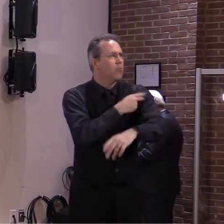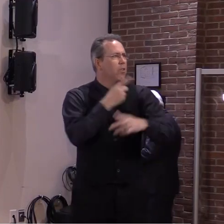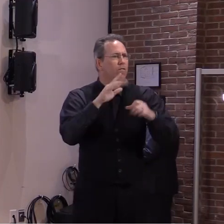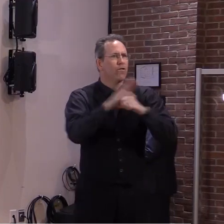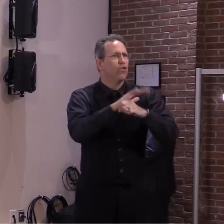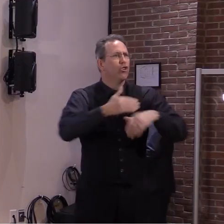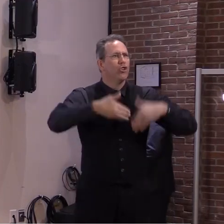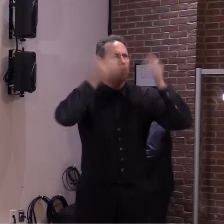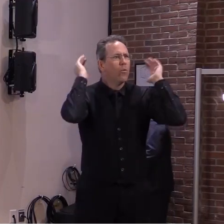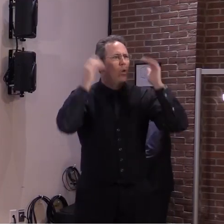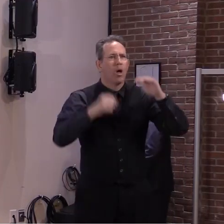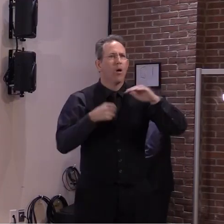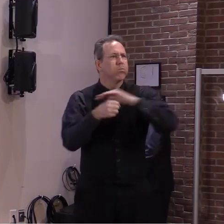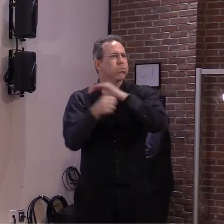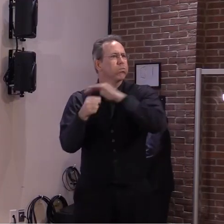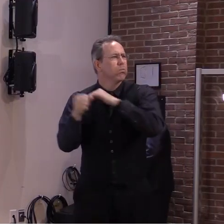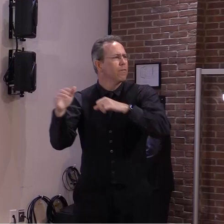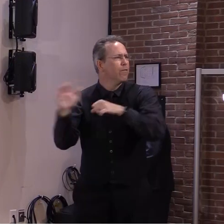of Los Angeles.